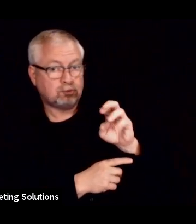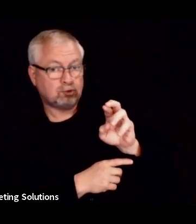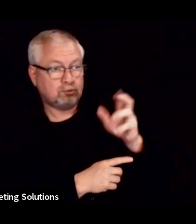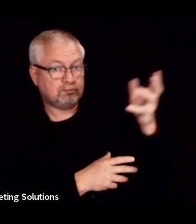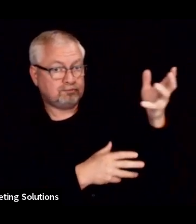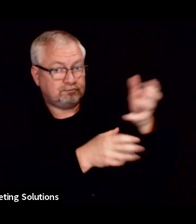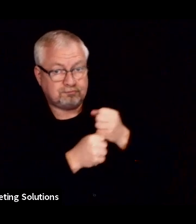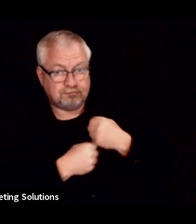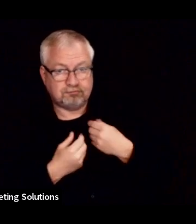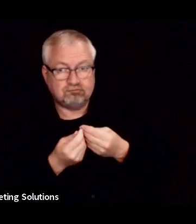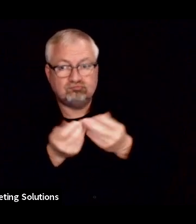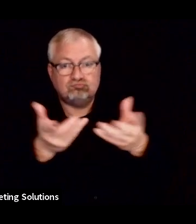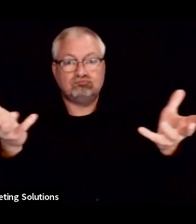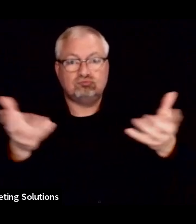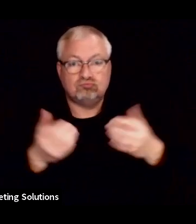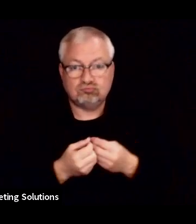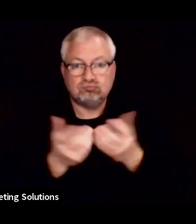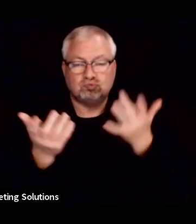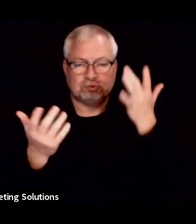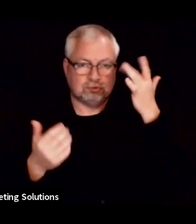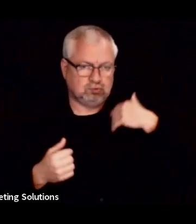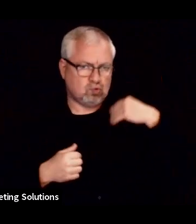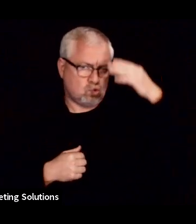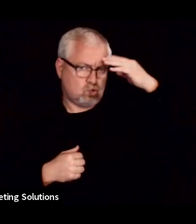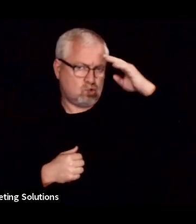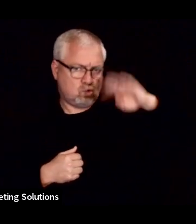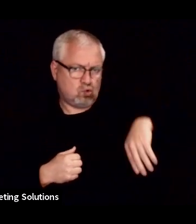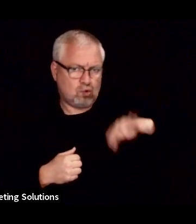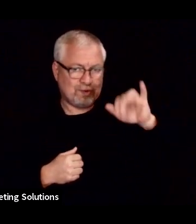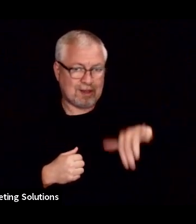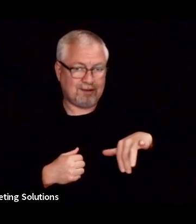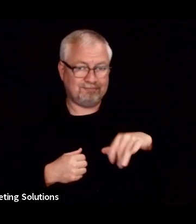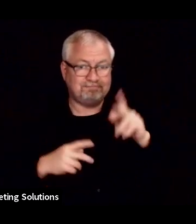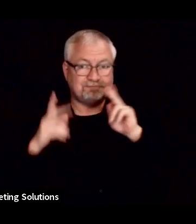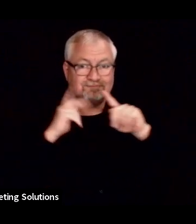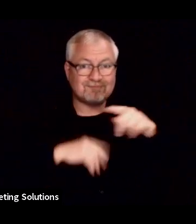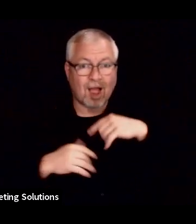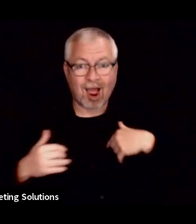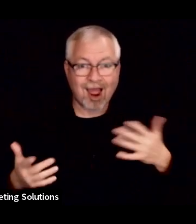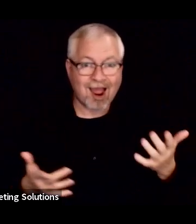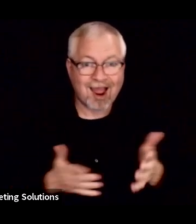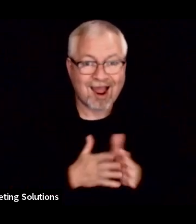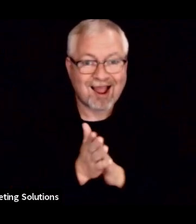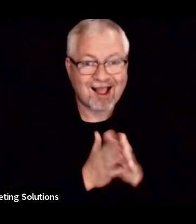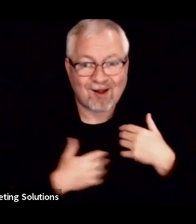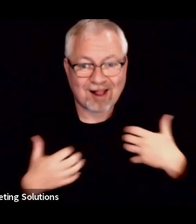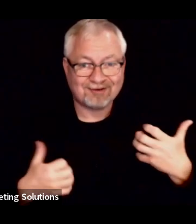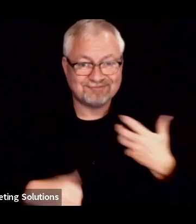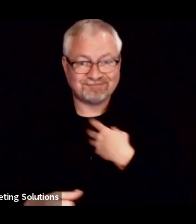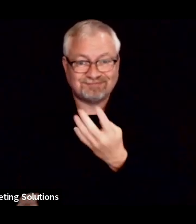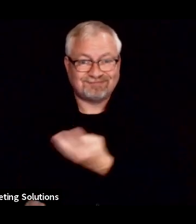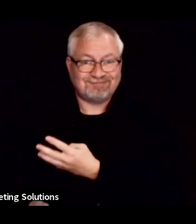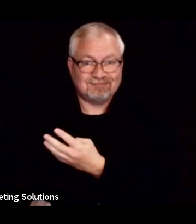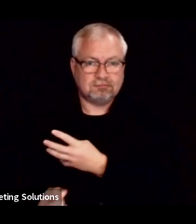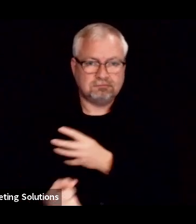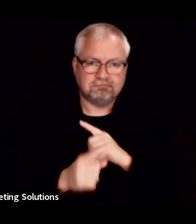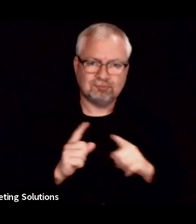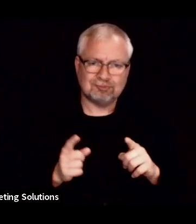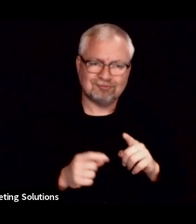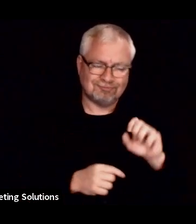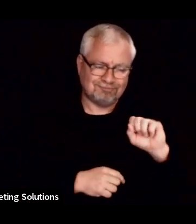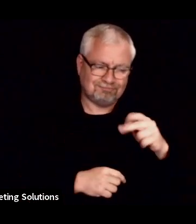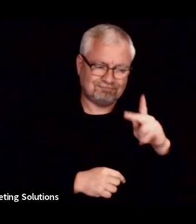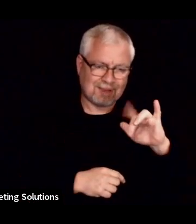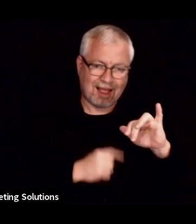that the interest might exceed the supply, and so we met with